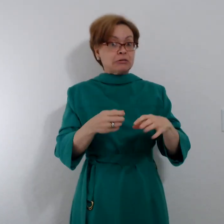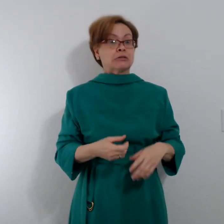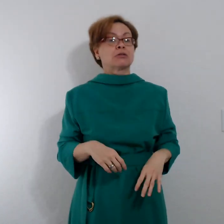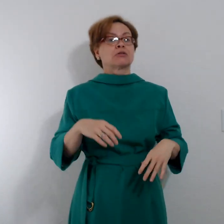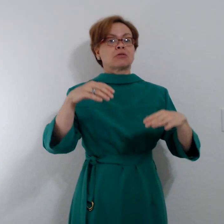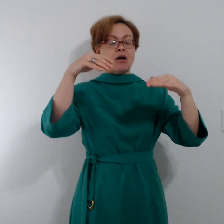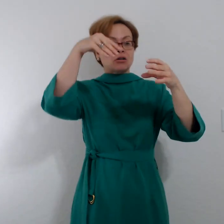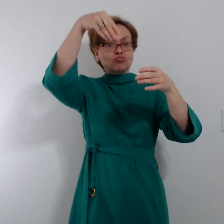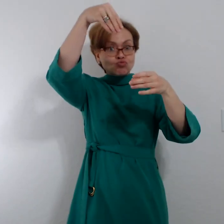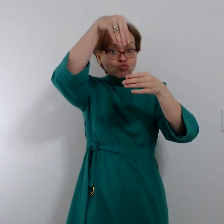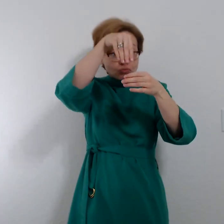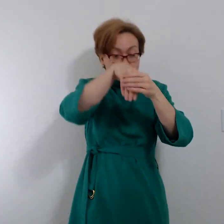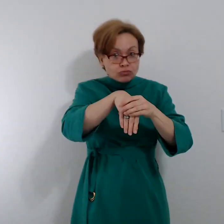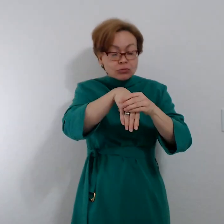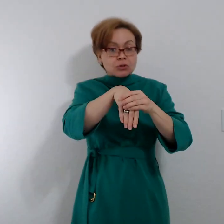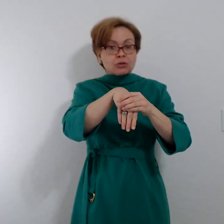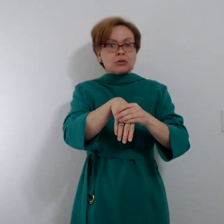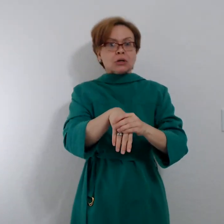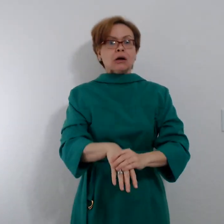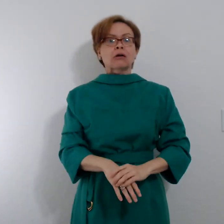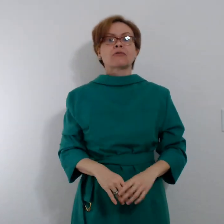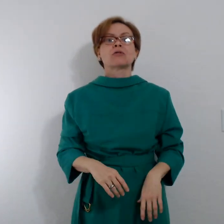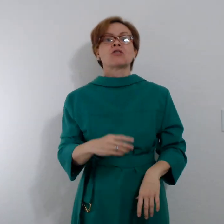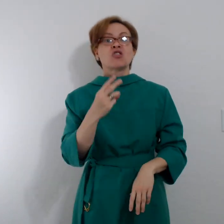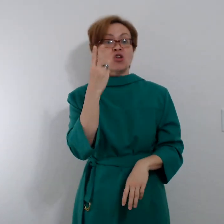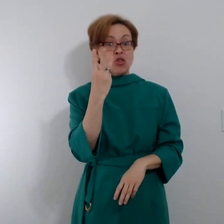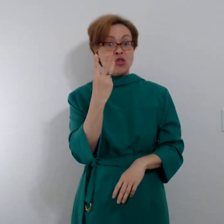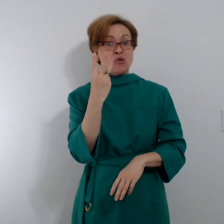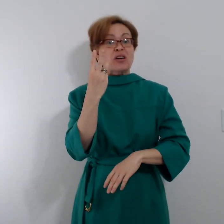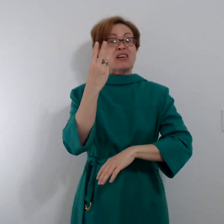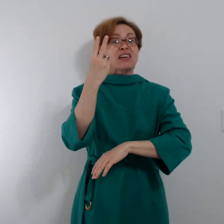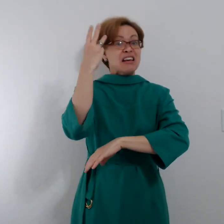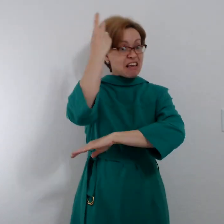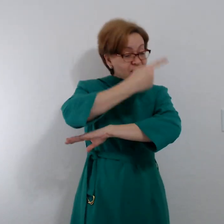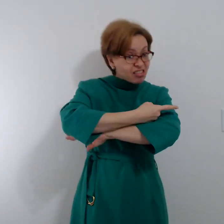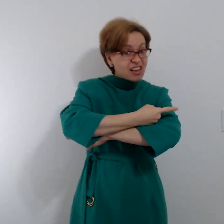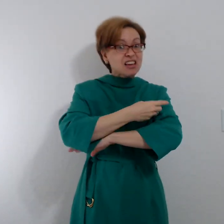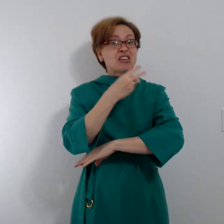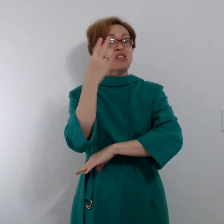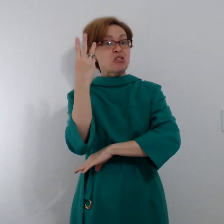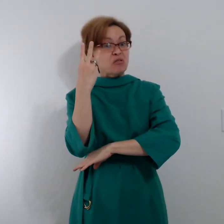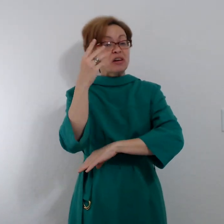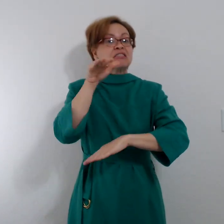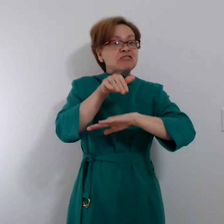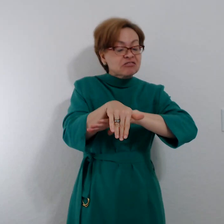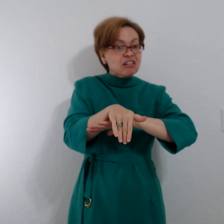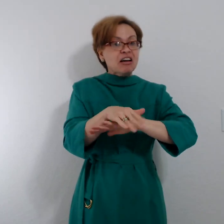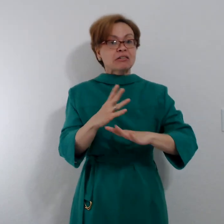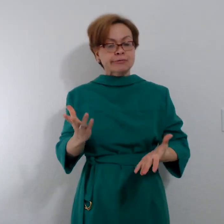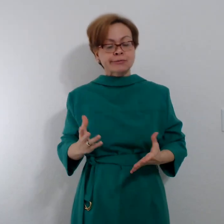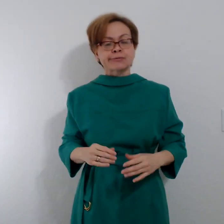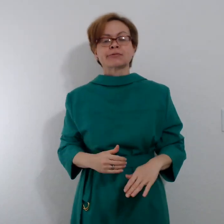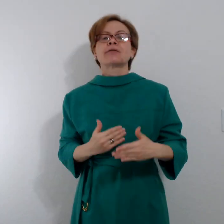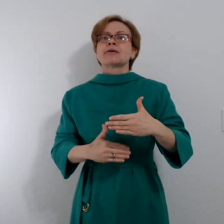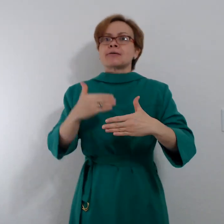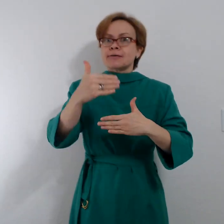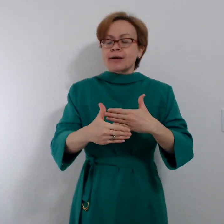The one after that, I stood on top of a 100-foot pillar for 36 hours. I began